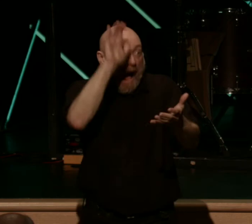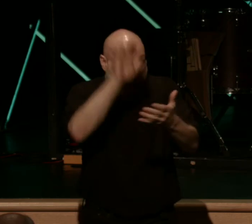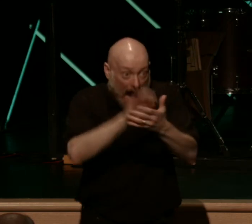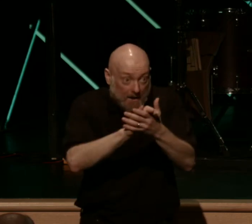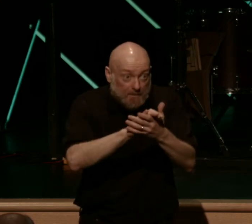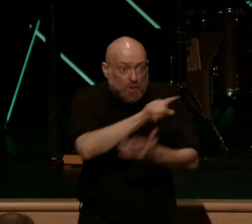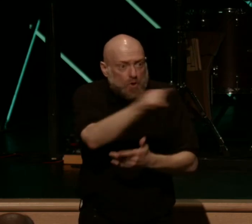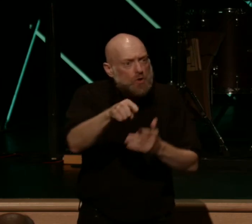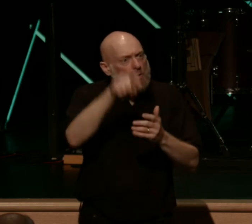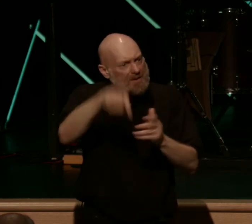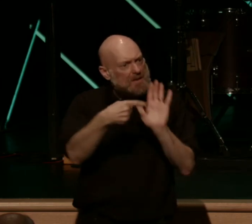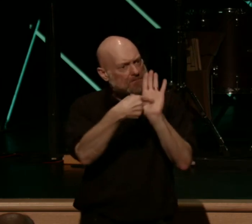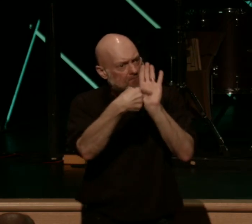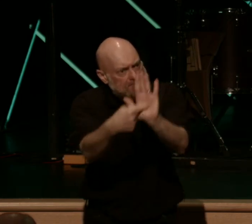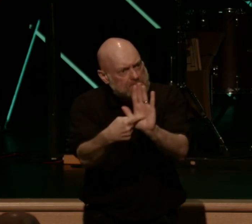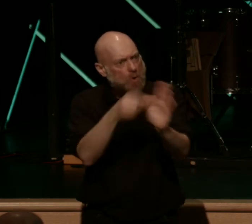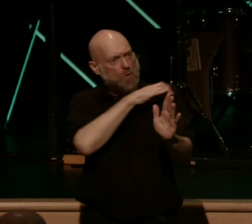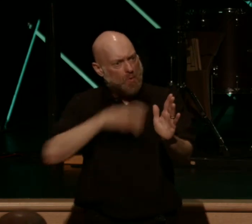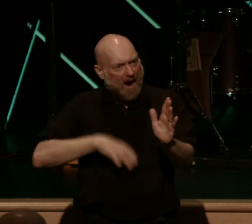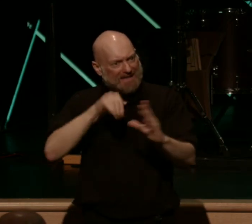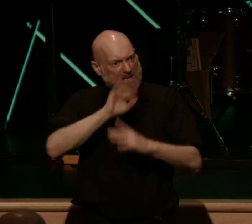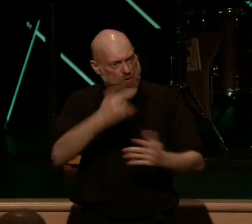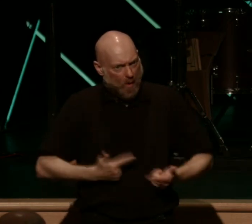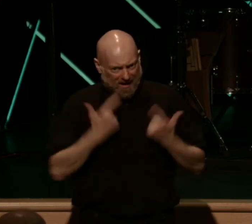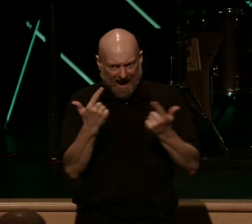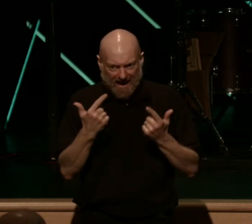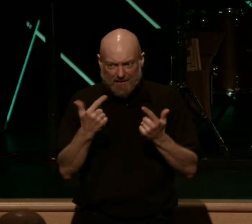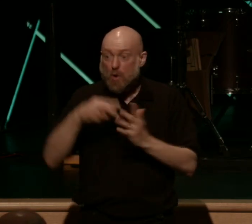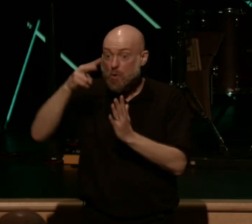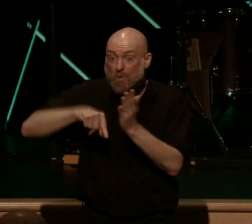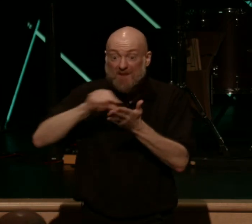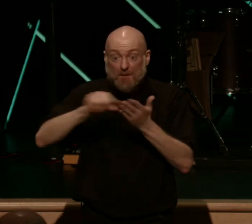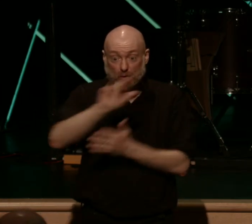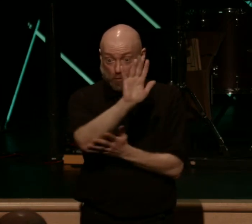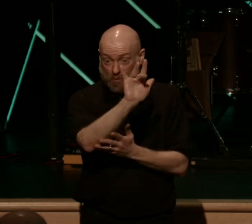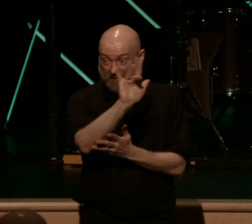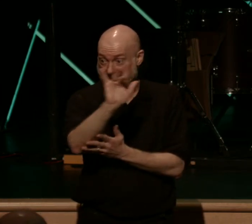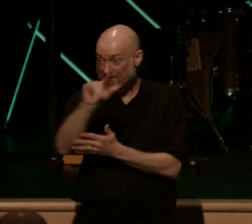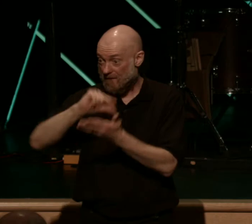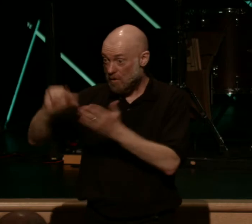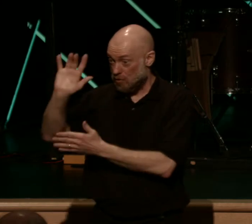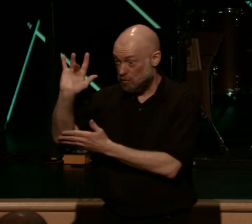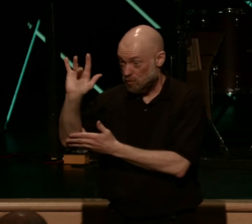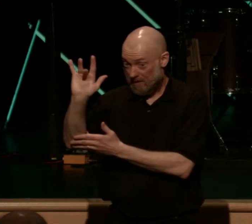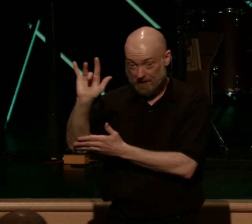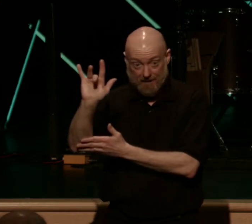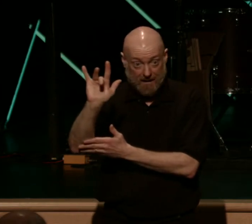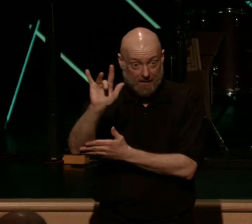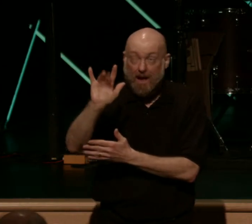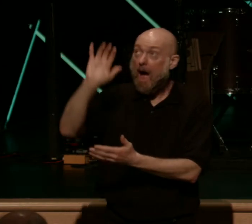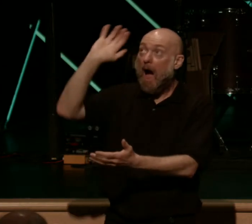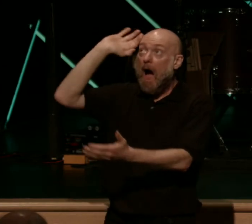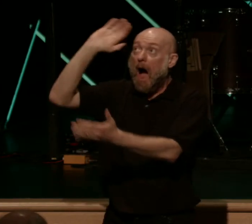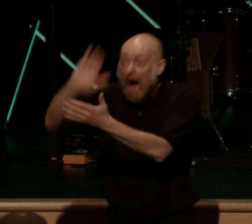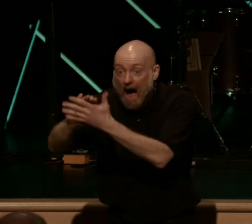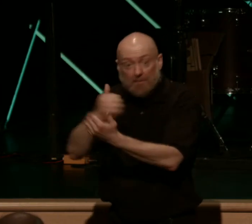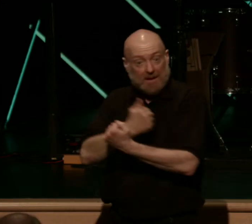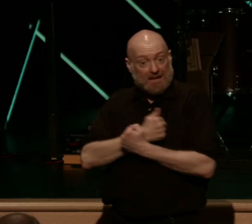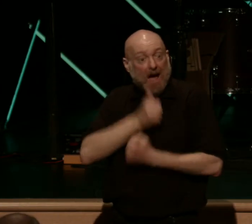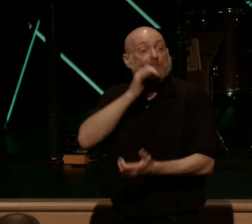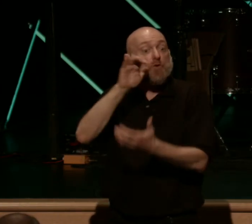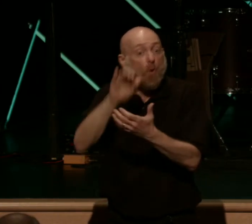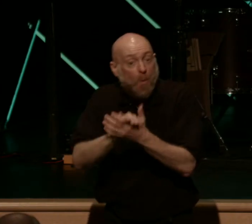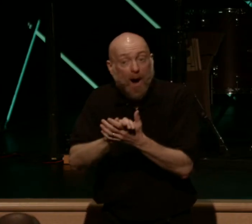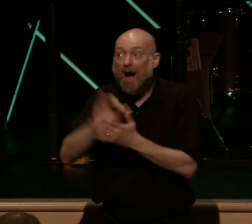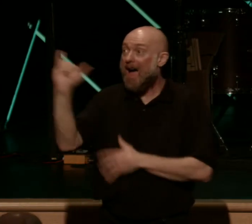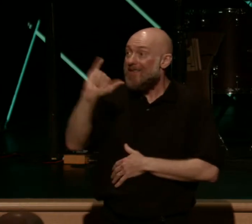who portray Christ. Have a look at verse 25. Verse 25, husbands, love your wives